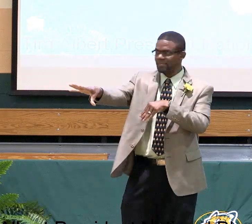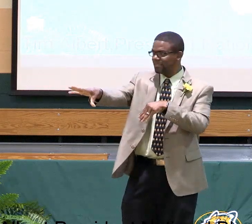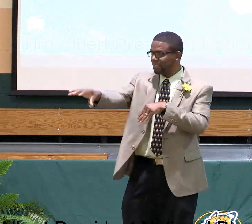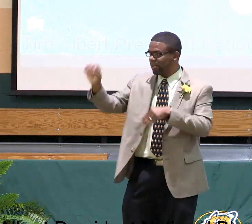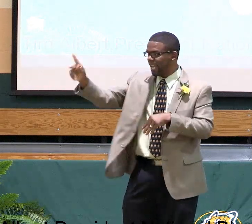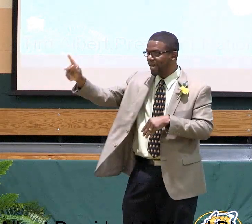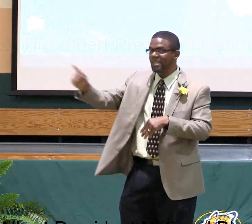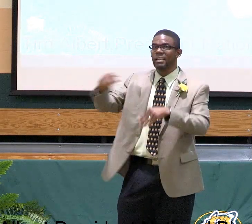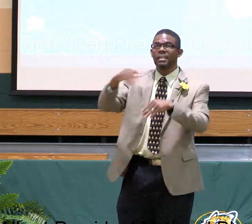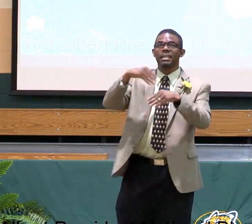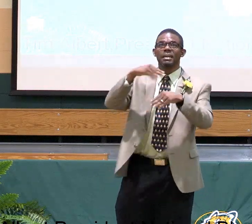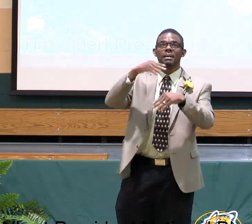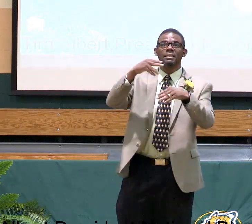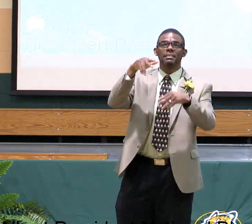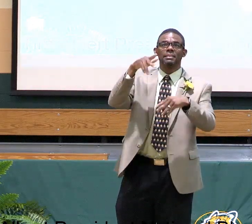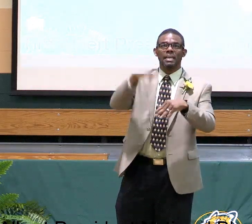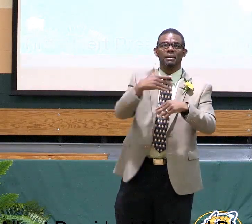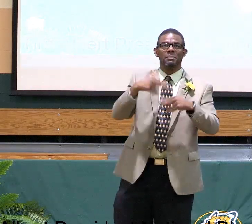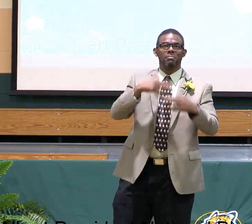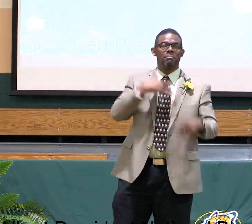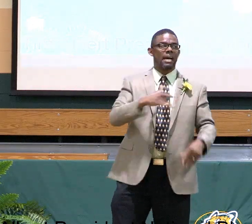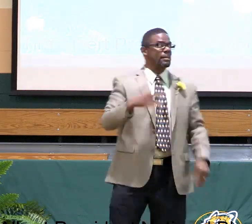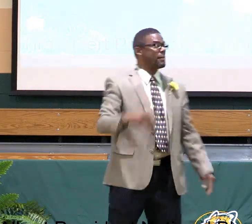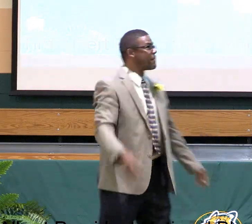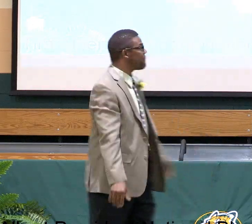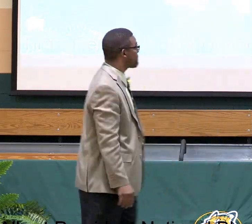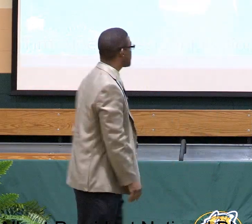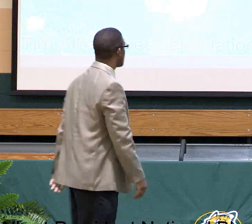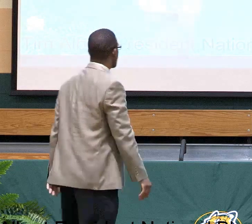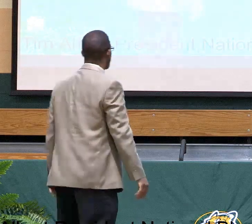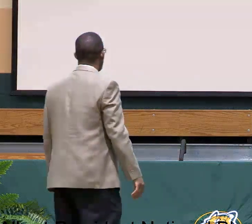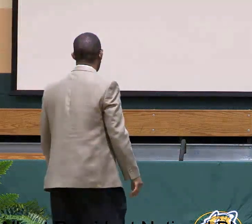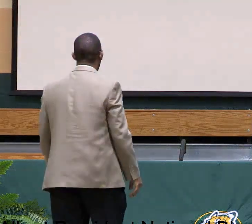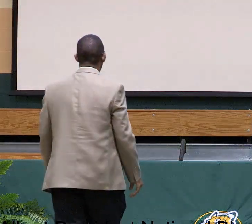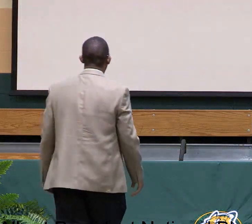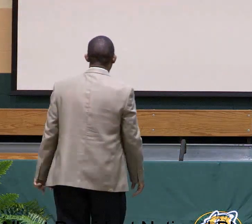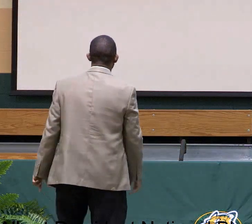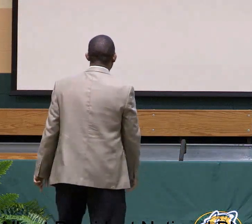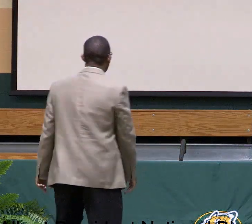well, all right? So if you could please cue the slides.